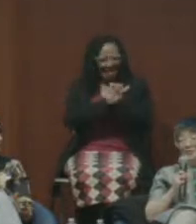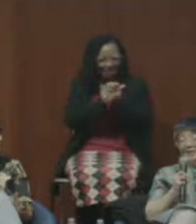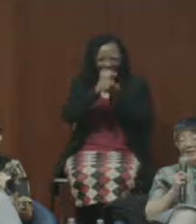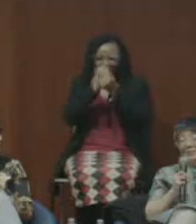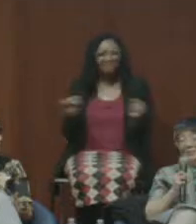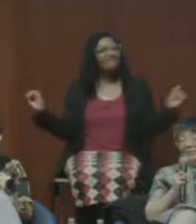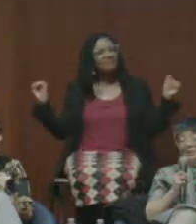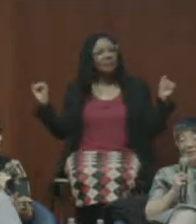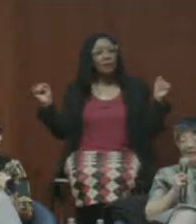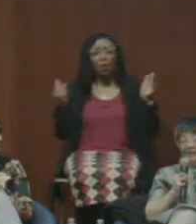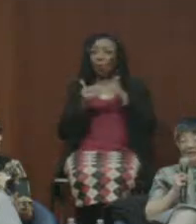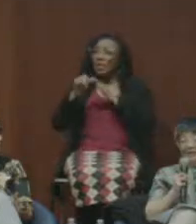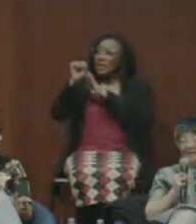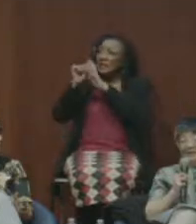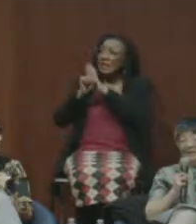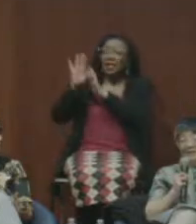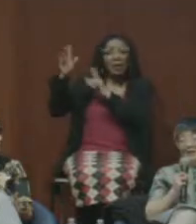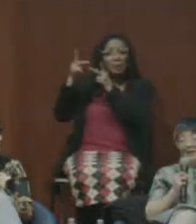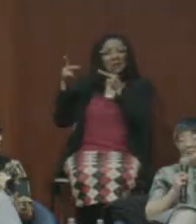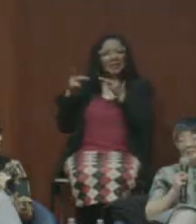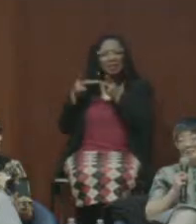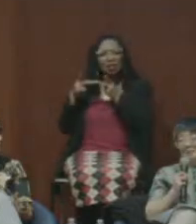the state positions